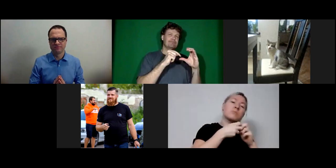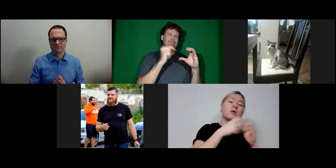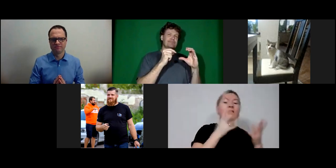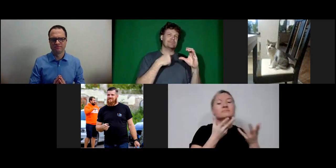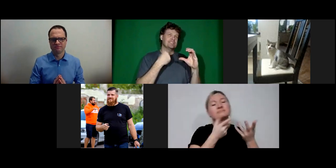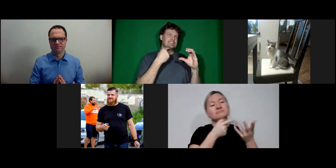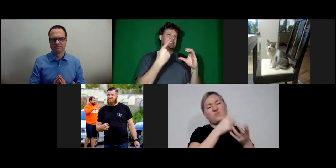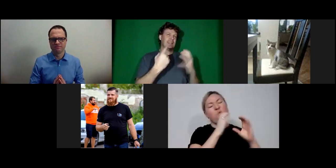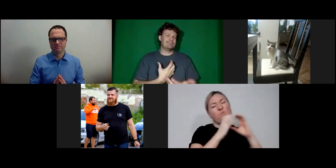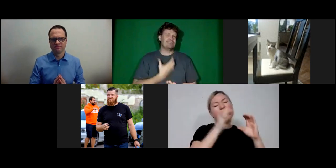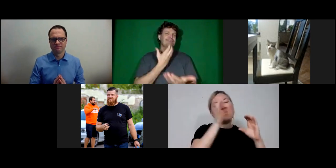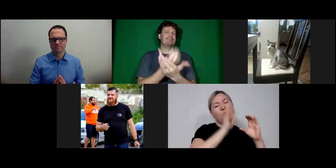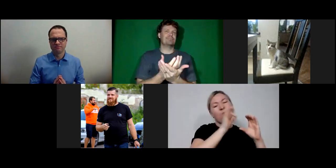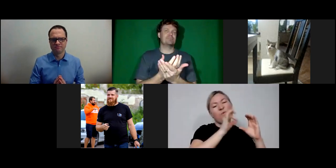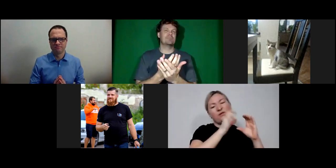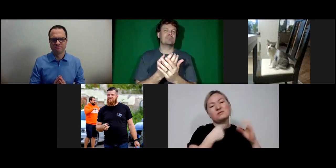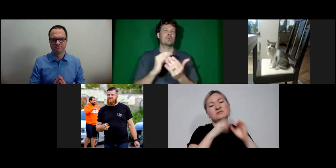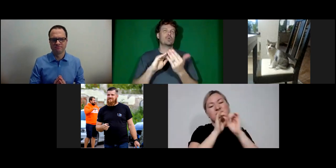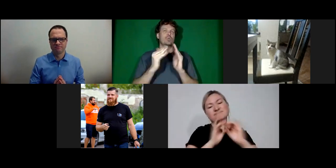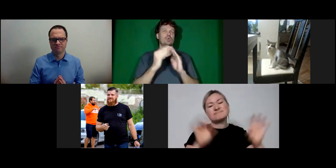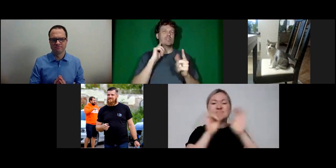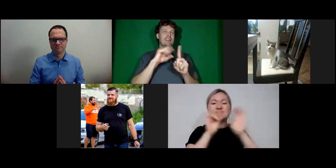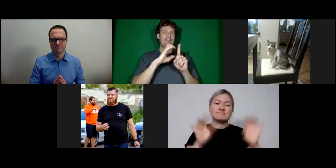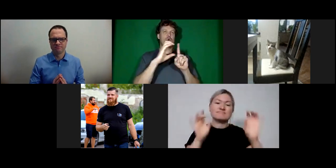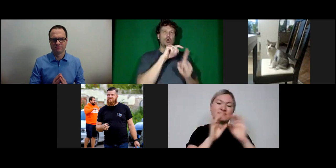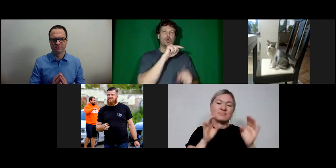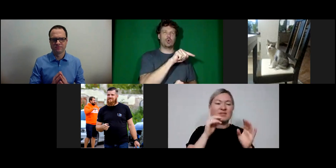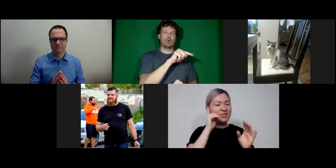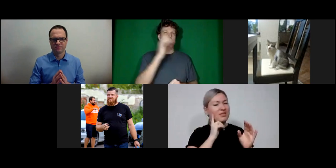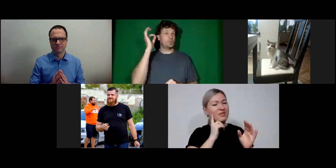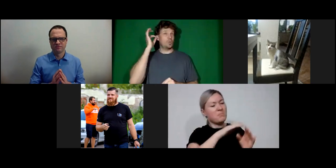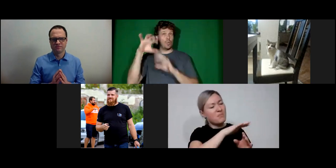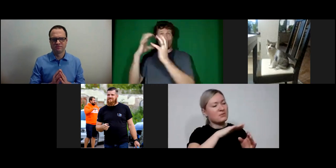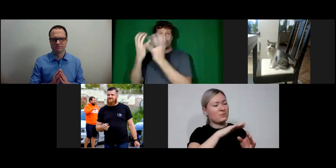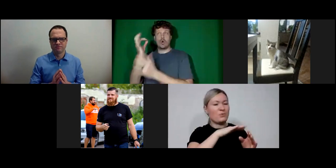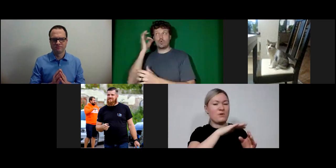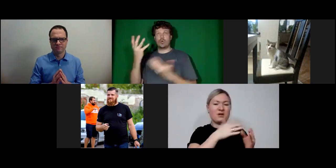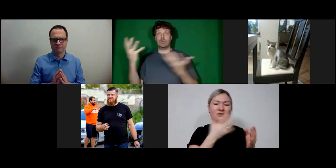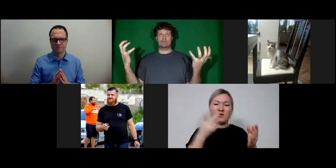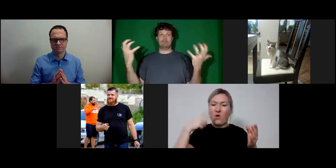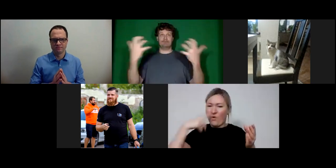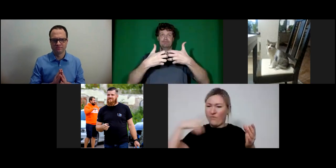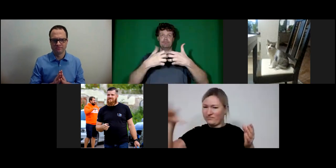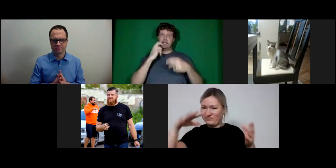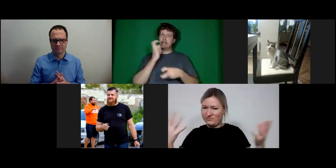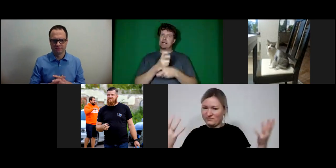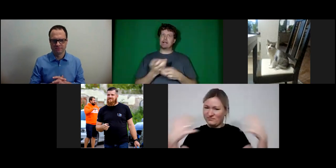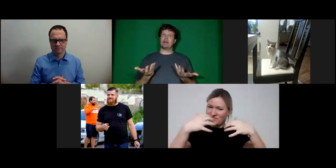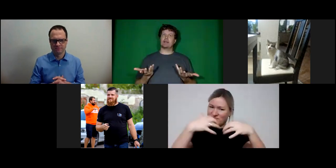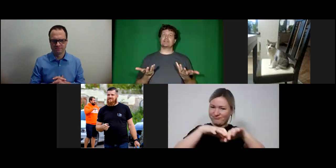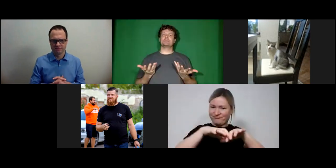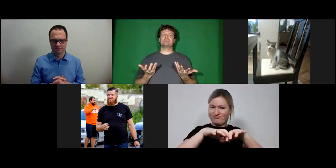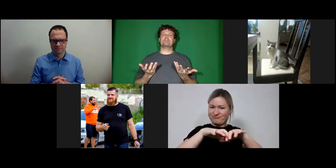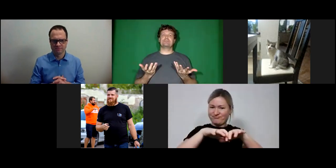So they gave me a 2 or 3 minutes. Oh, I made a proposal that I would come up with a